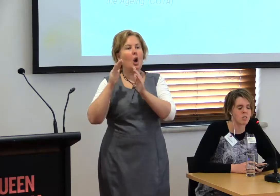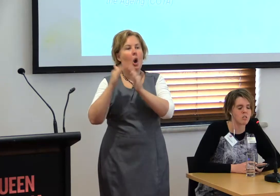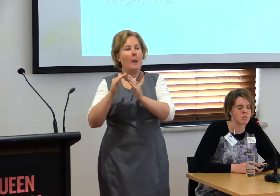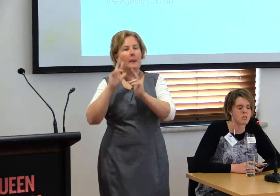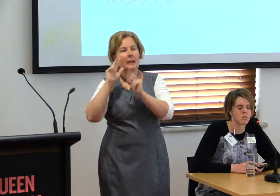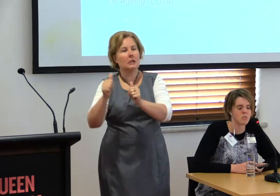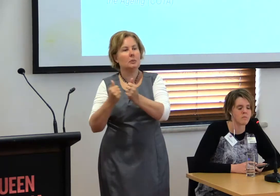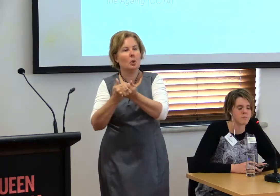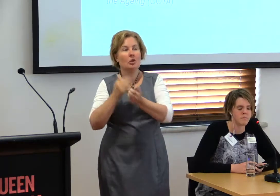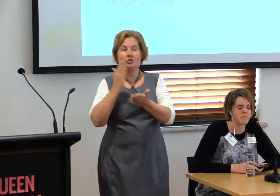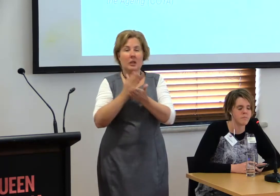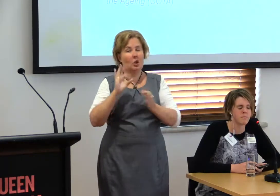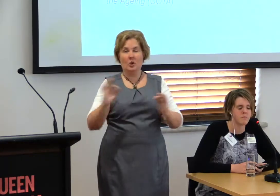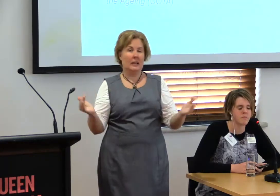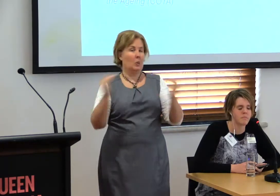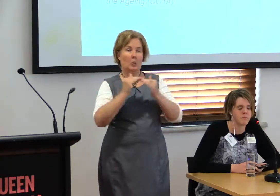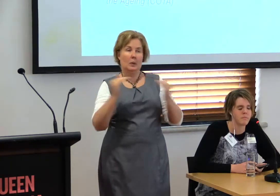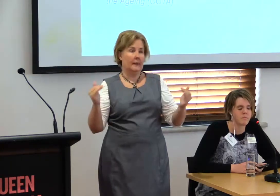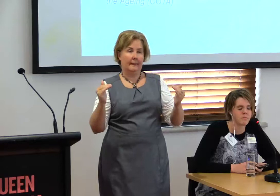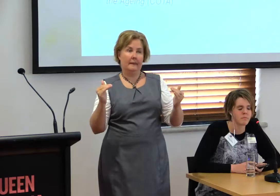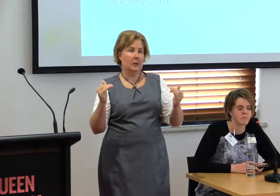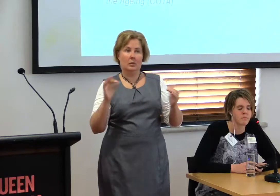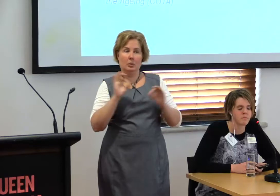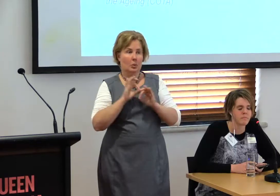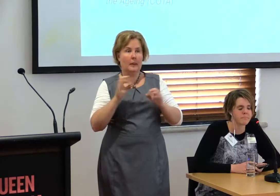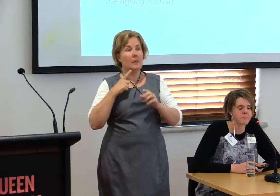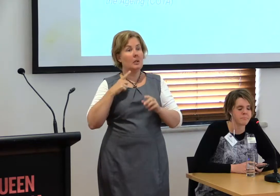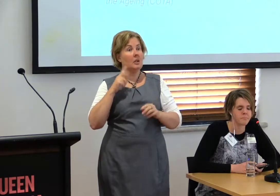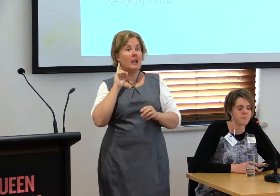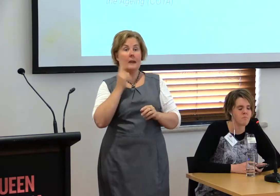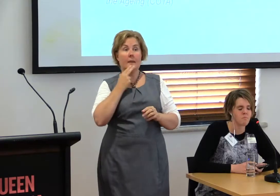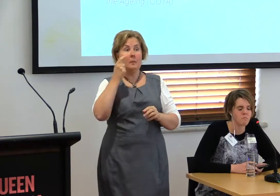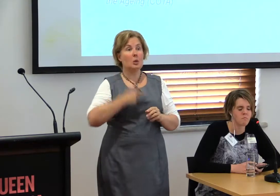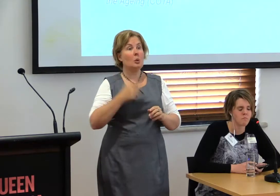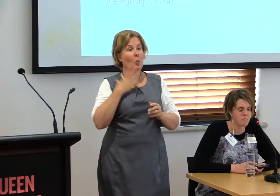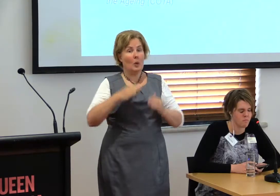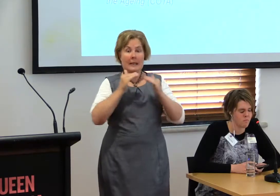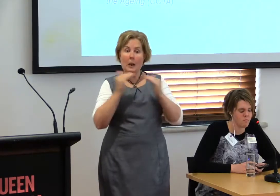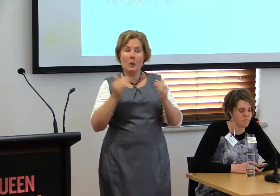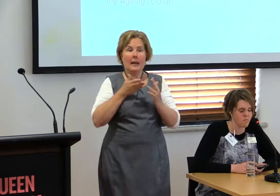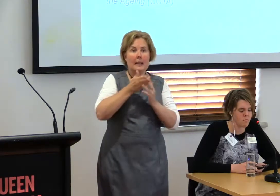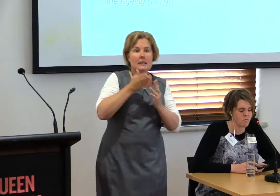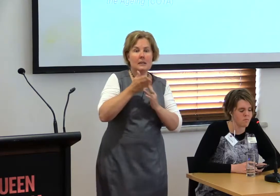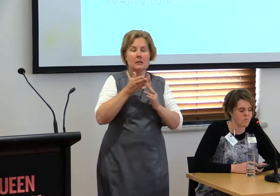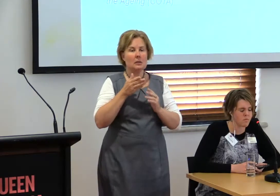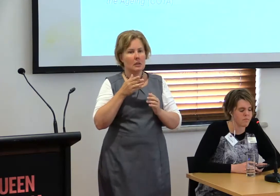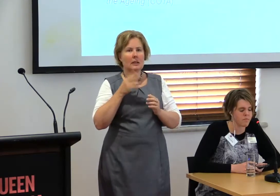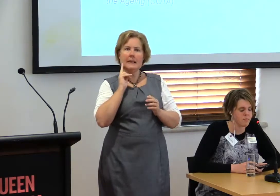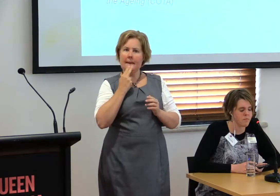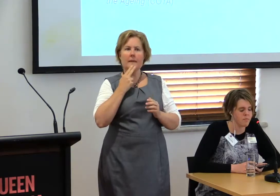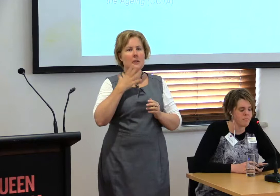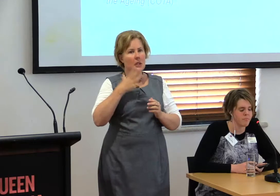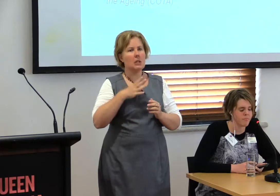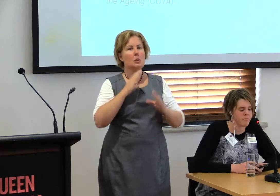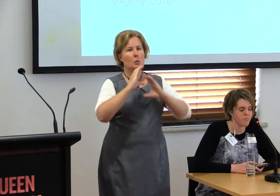that's the equivalent, but really it's not an equivalent, because for a deaf person, their needs are for